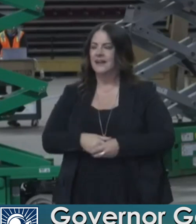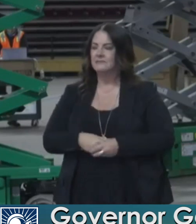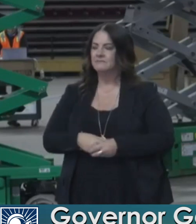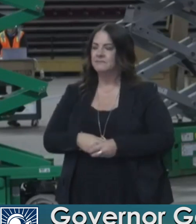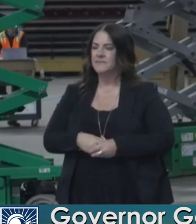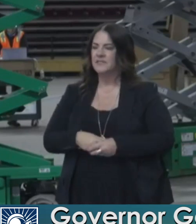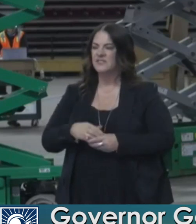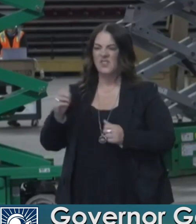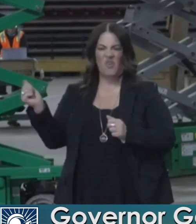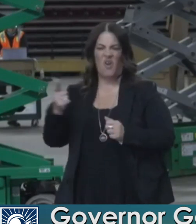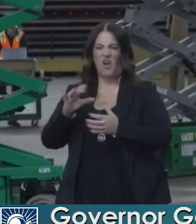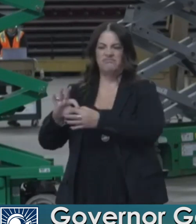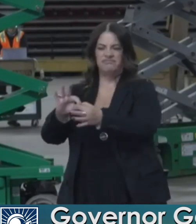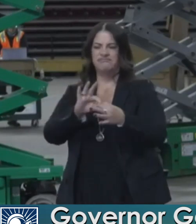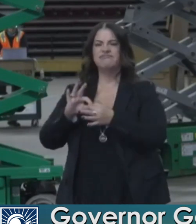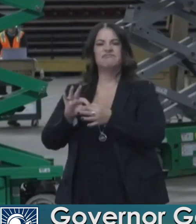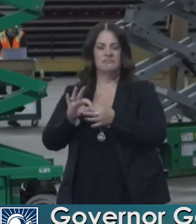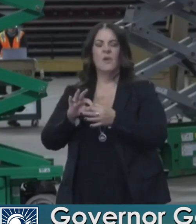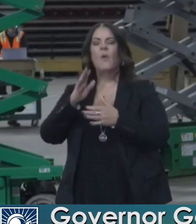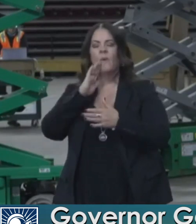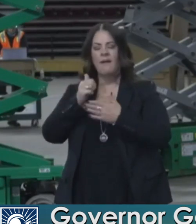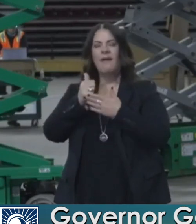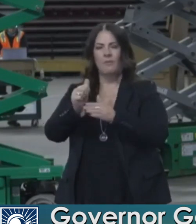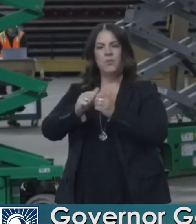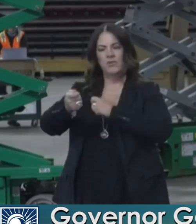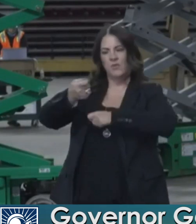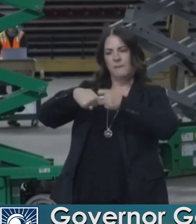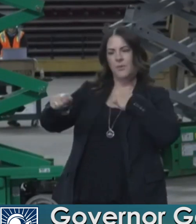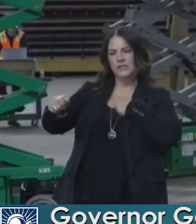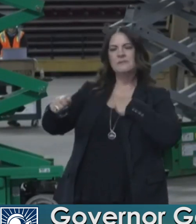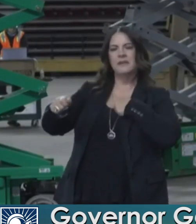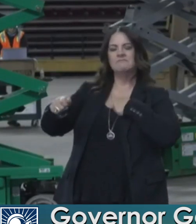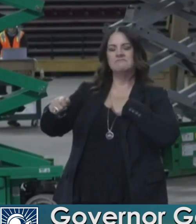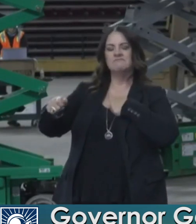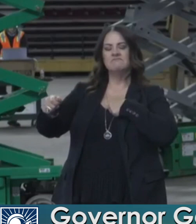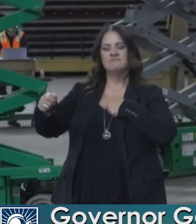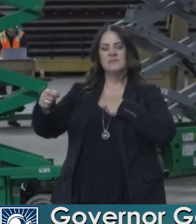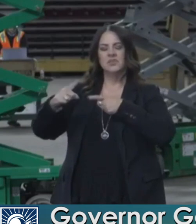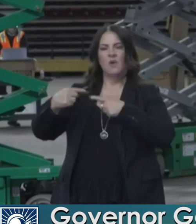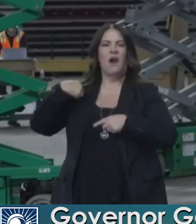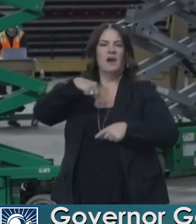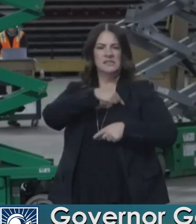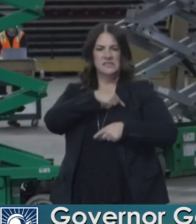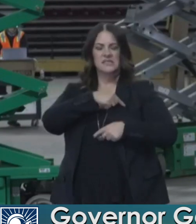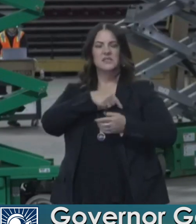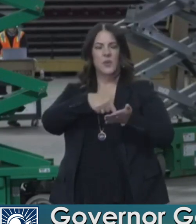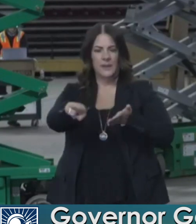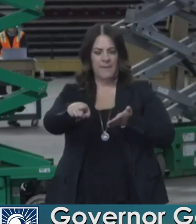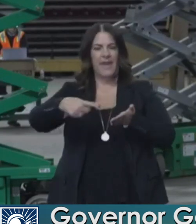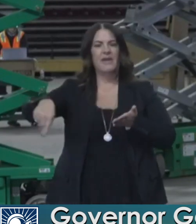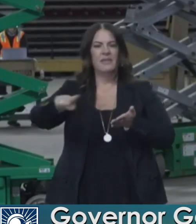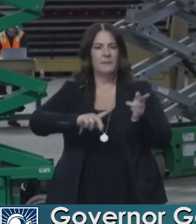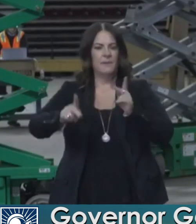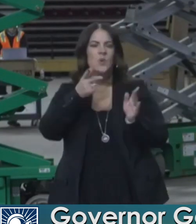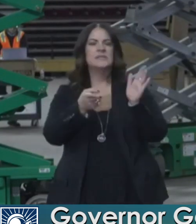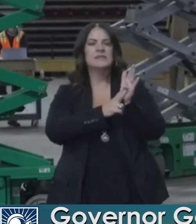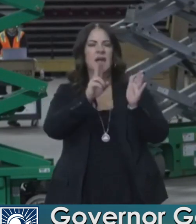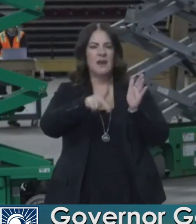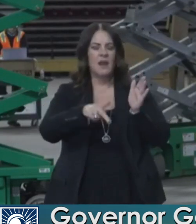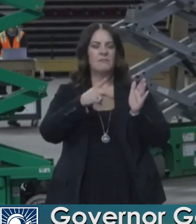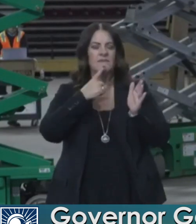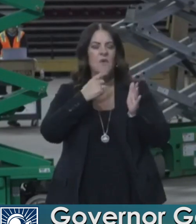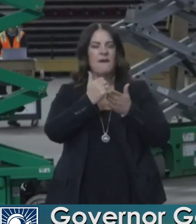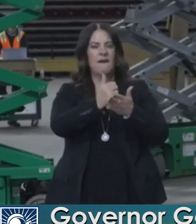are connected to the reimbursement and the processing of those paychecks. I will, though, remind